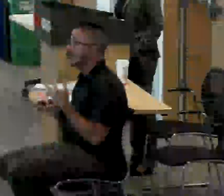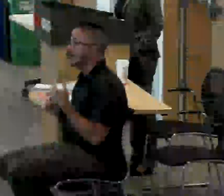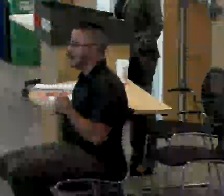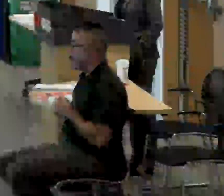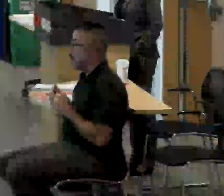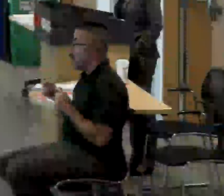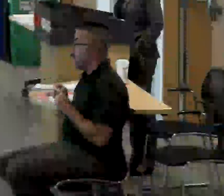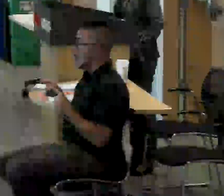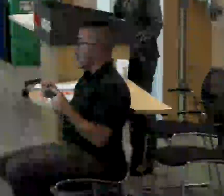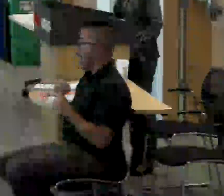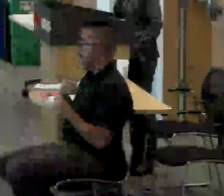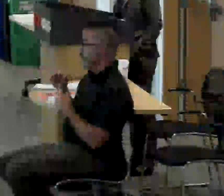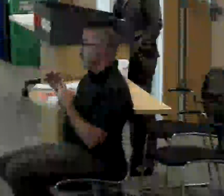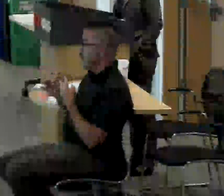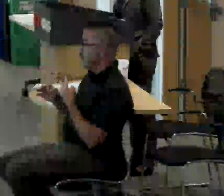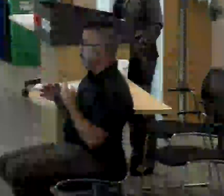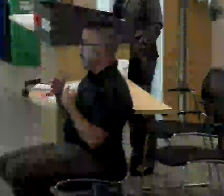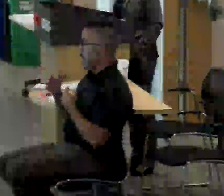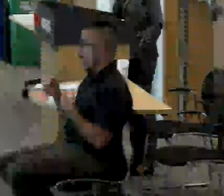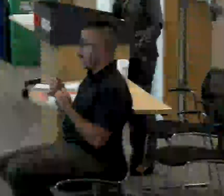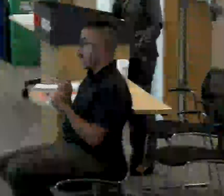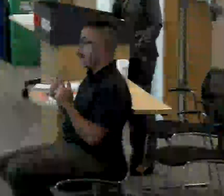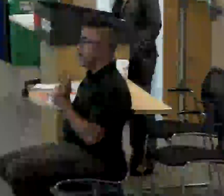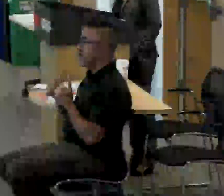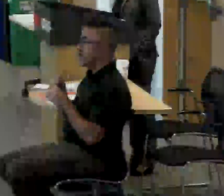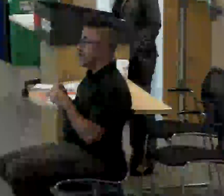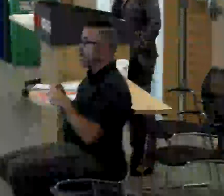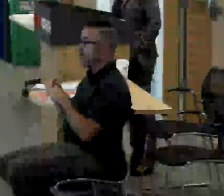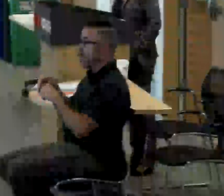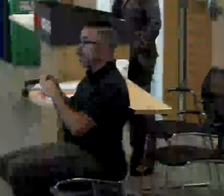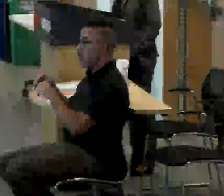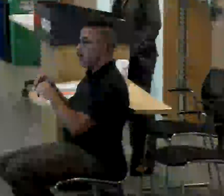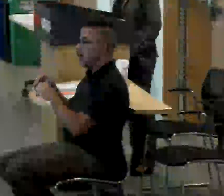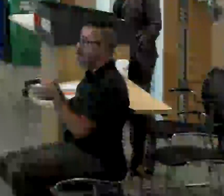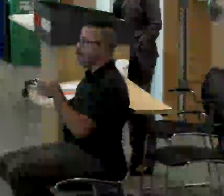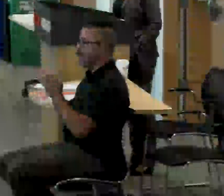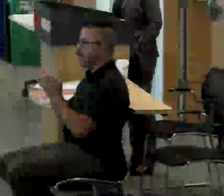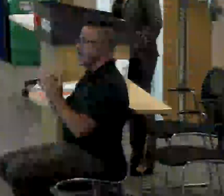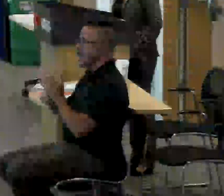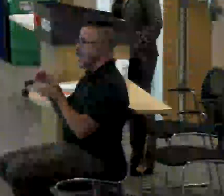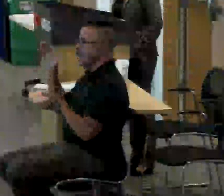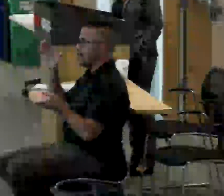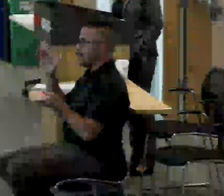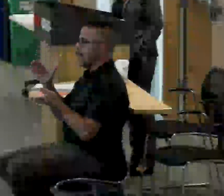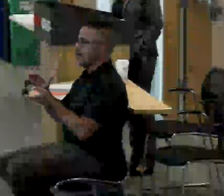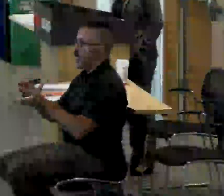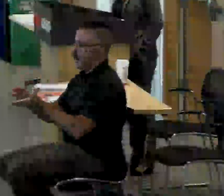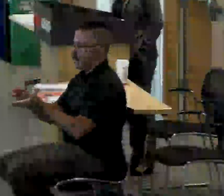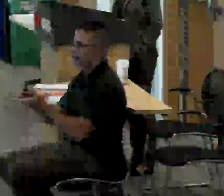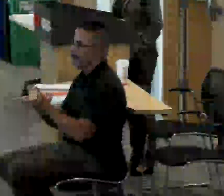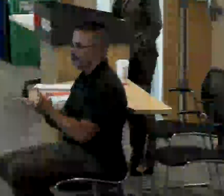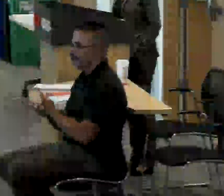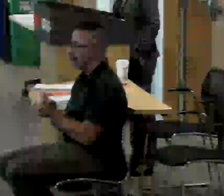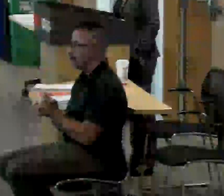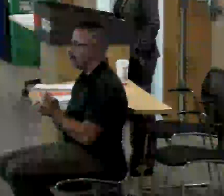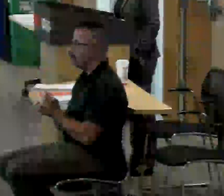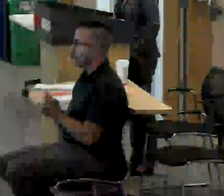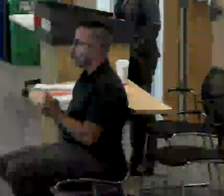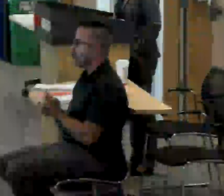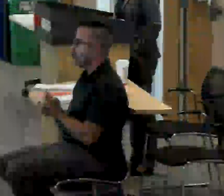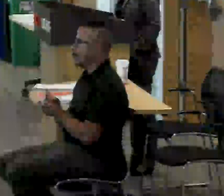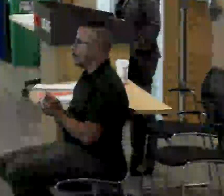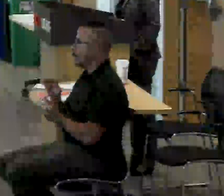and competition in the market, it drives down the cost. And again, I'll get to that momentarily, but all of this